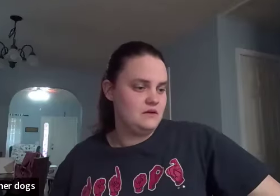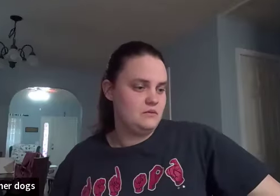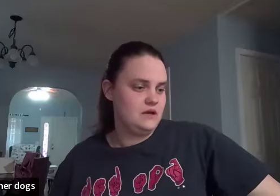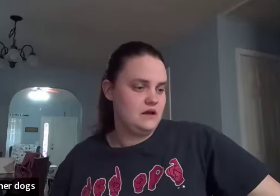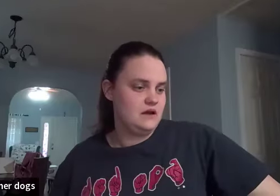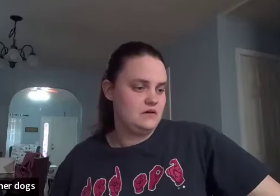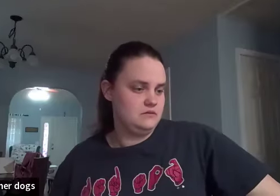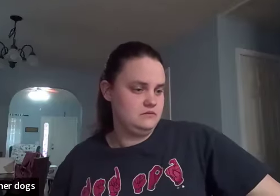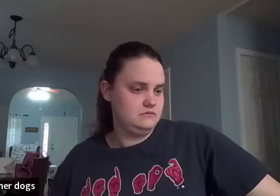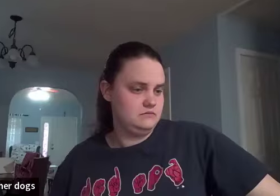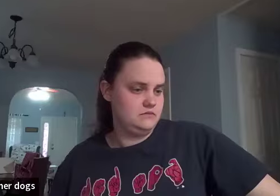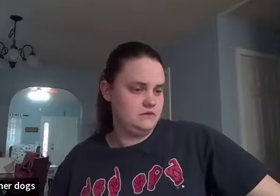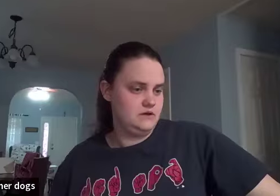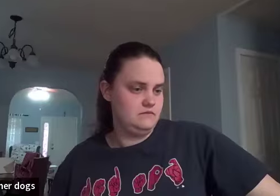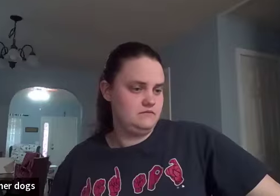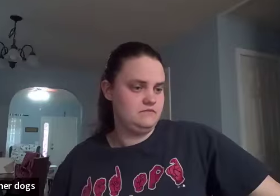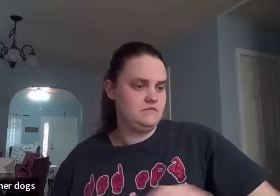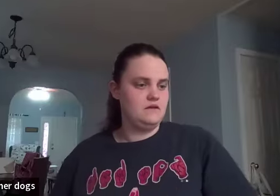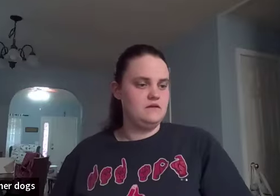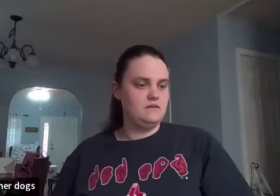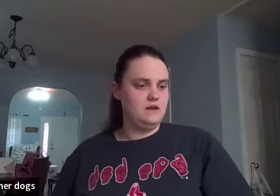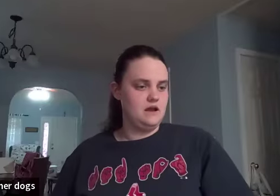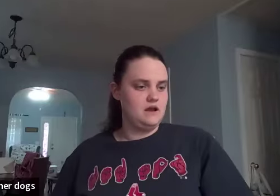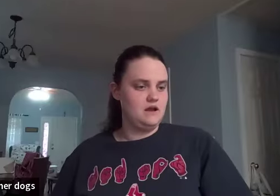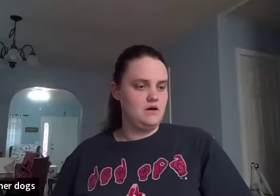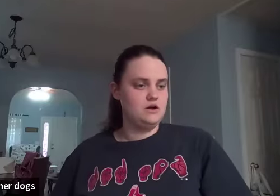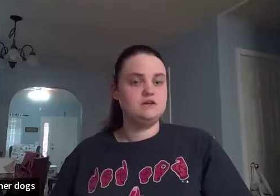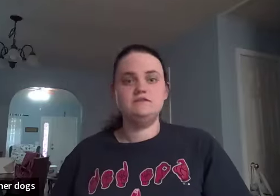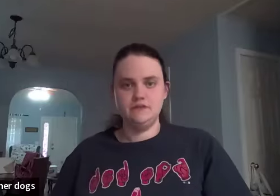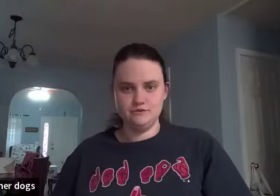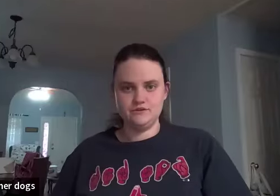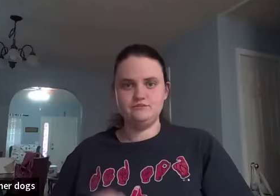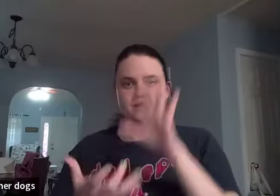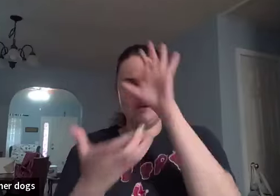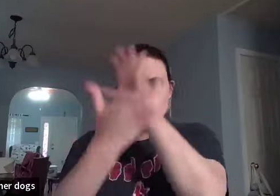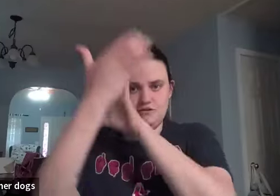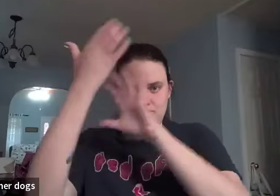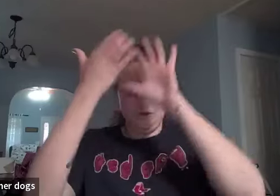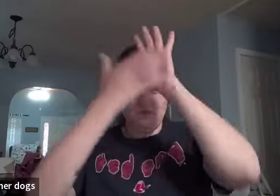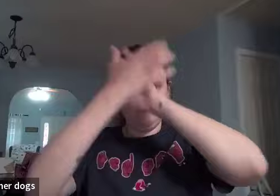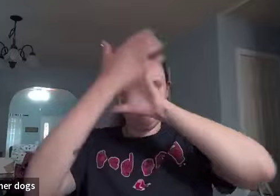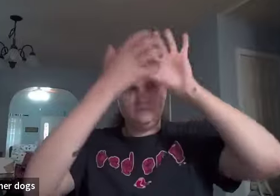Then we had our, oh, there we go. Then we had our confused, confused.